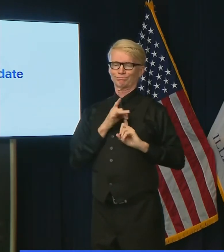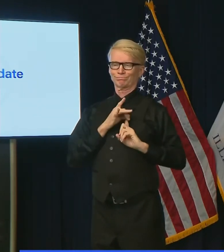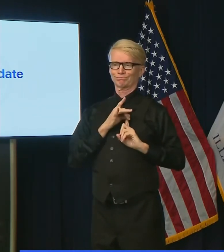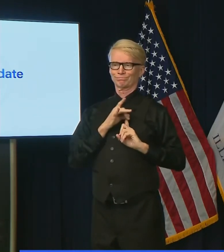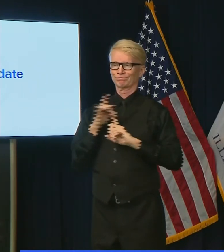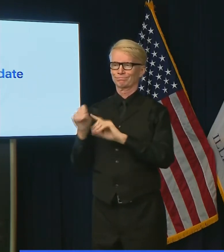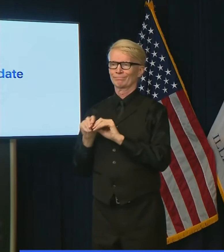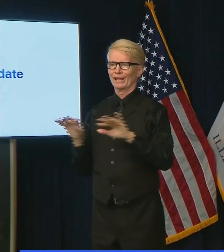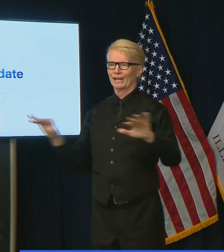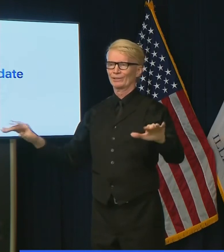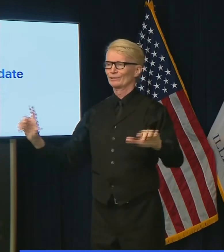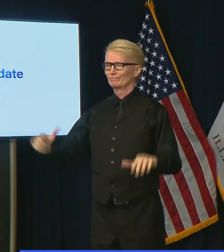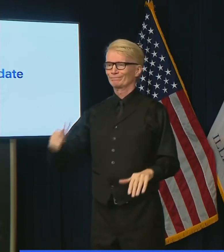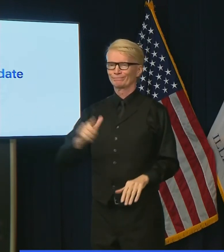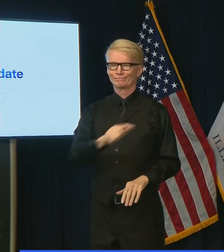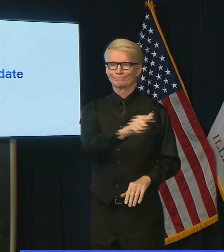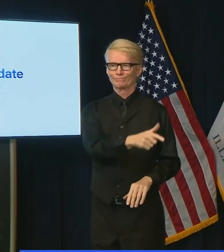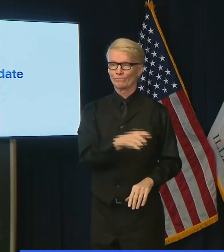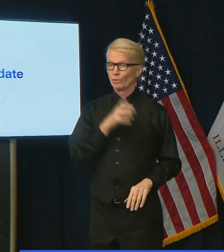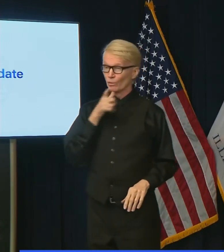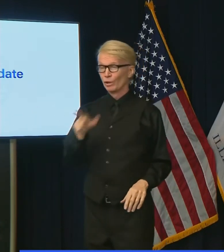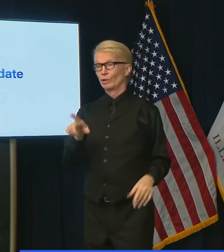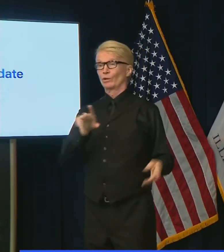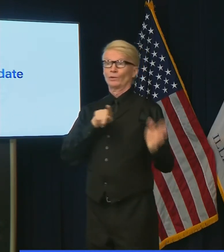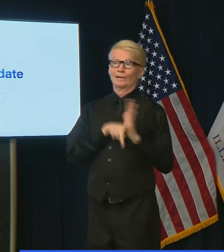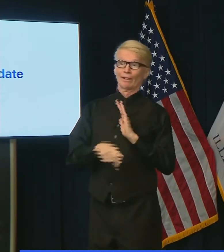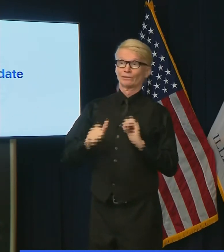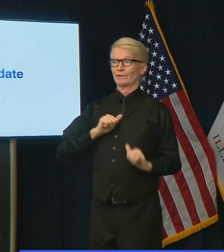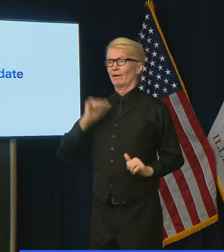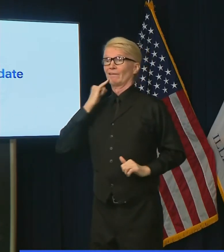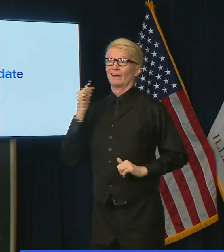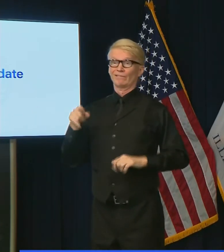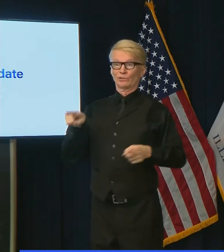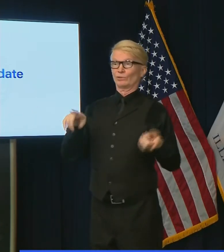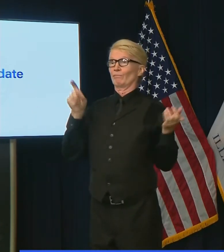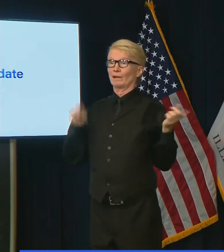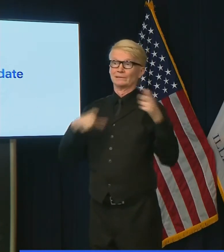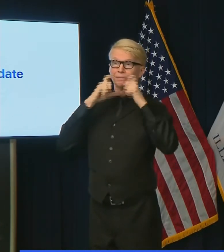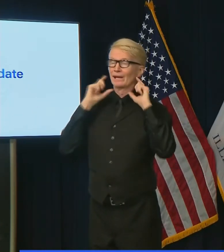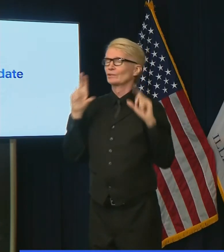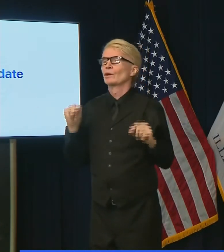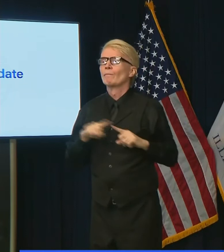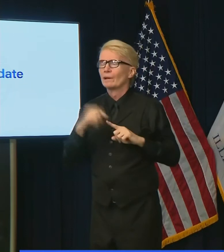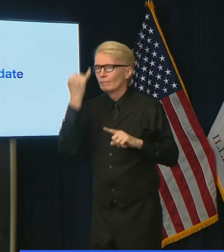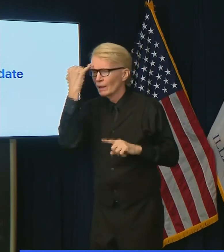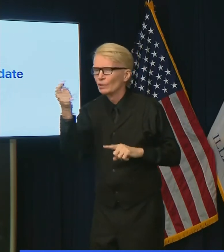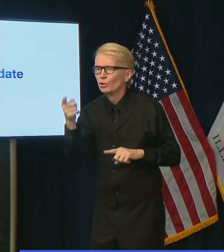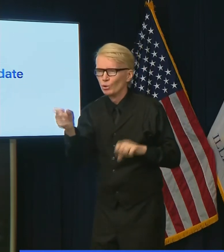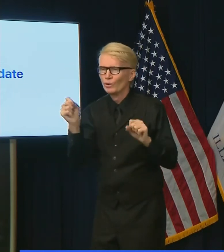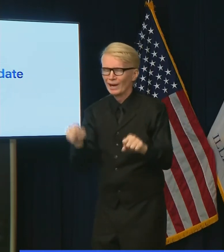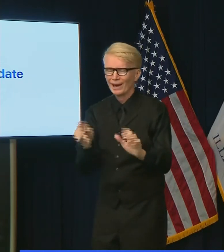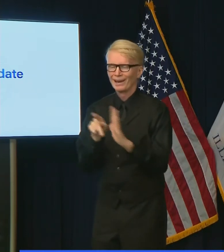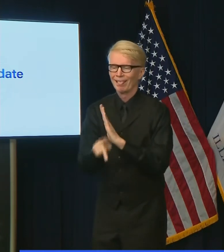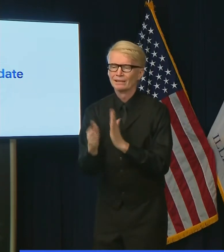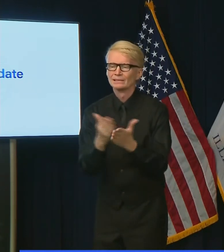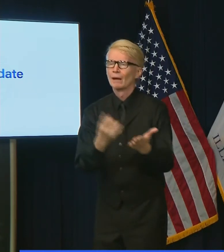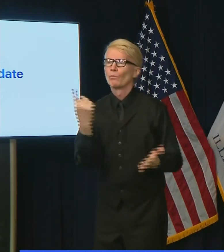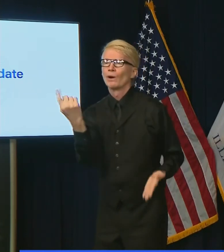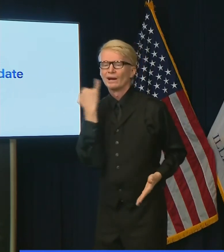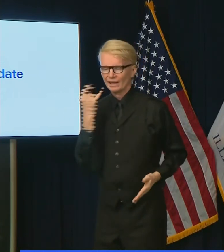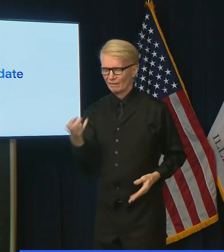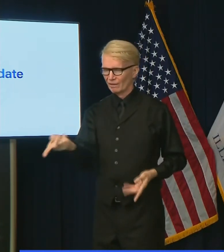mask indoors? No, it won't, but not wearing one could kill someone. Roughly half of all